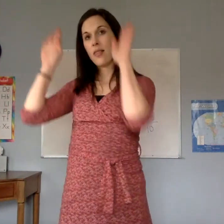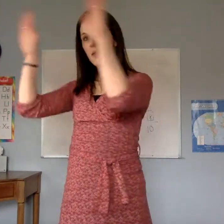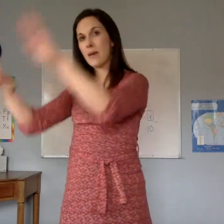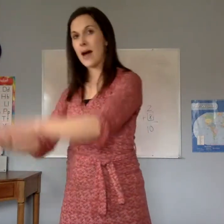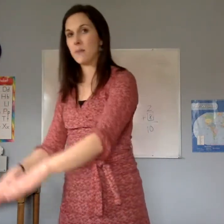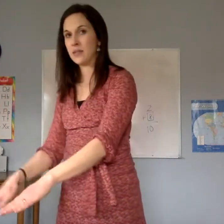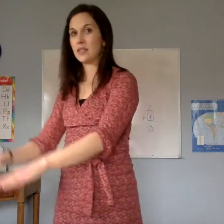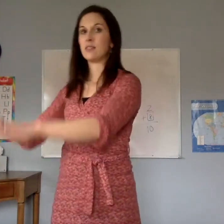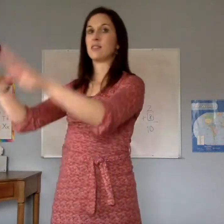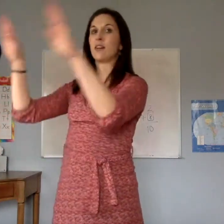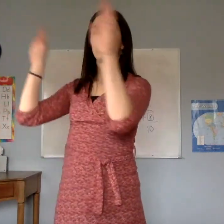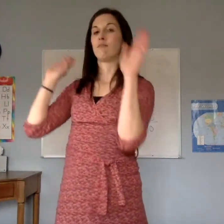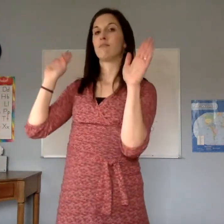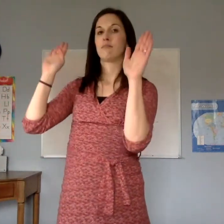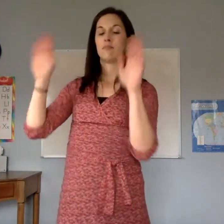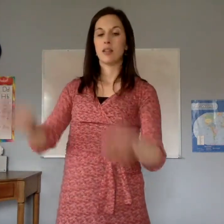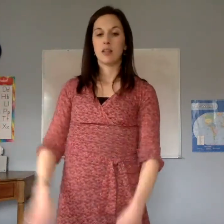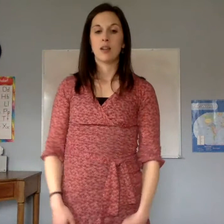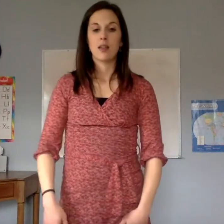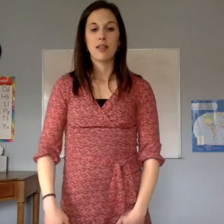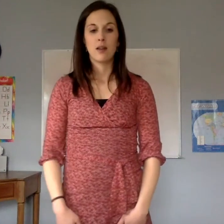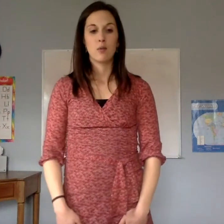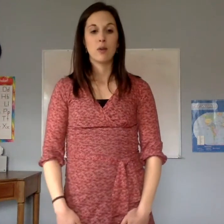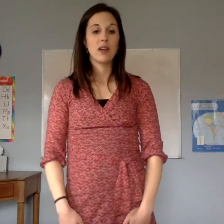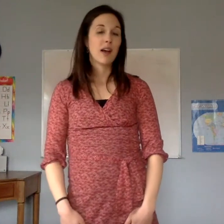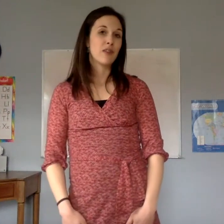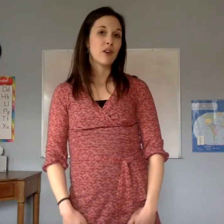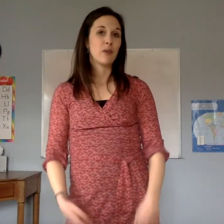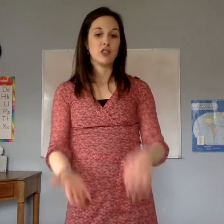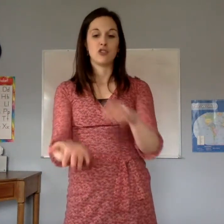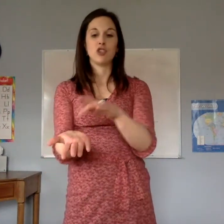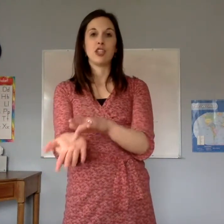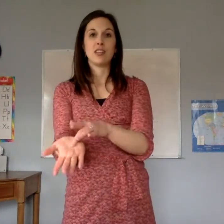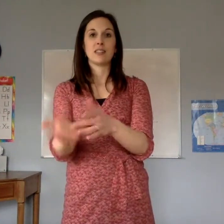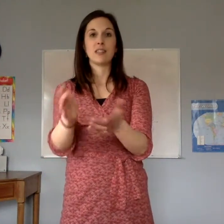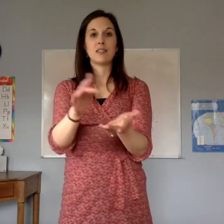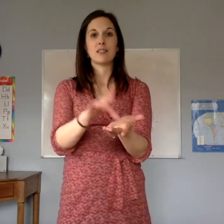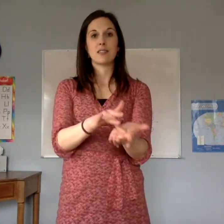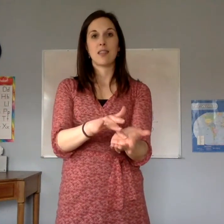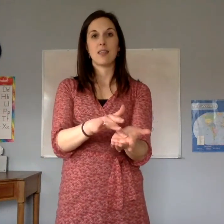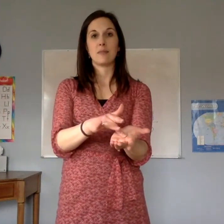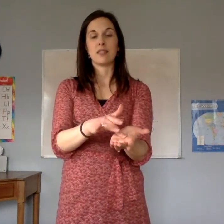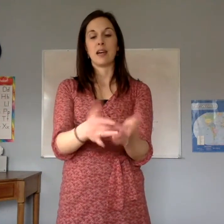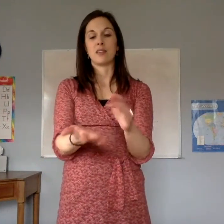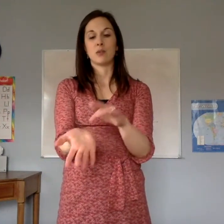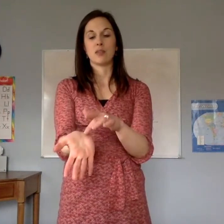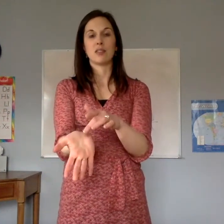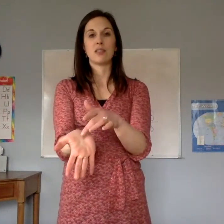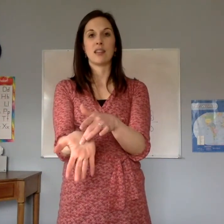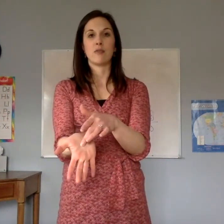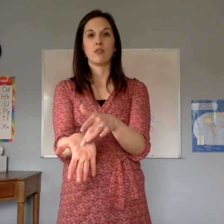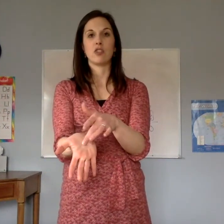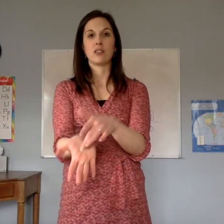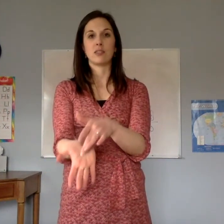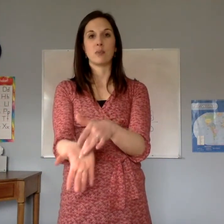the Baptist, and then we kind of go into Jesus the Messiah. So this is the sign for Jesus with